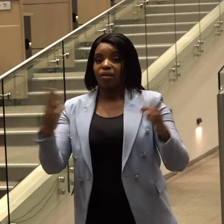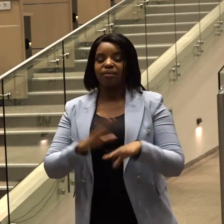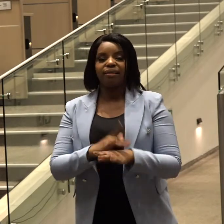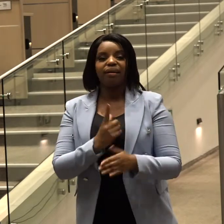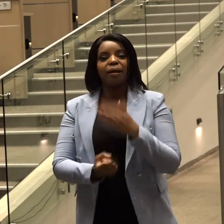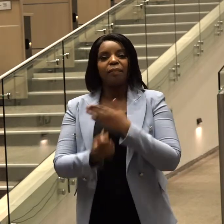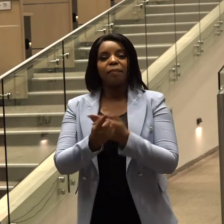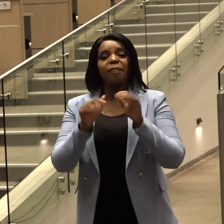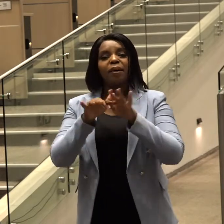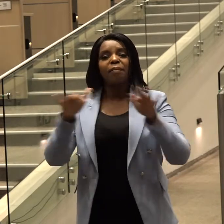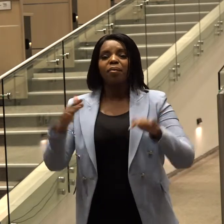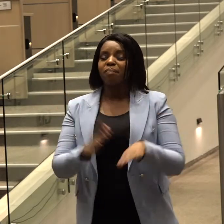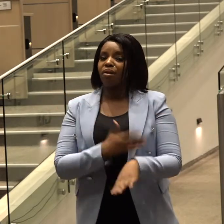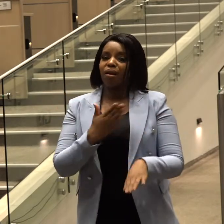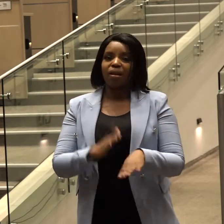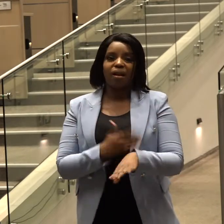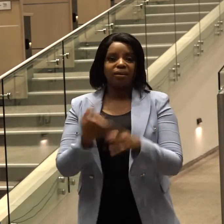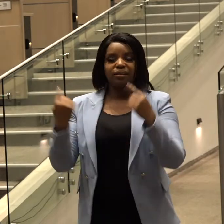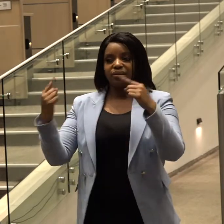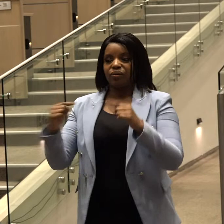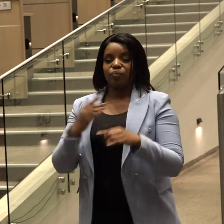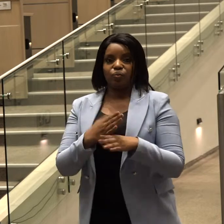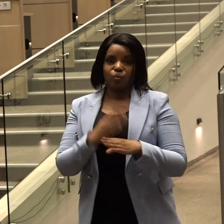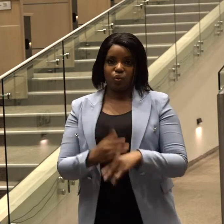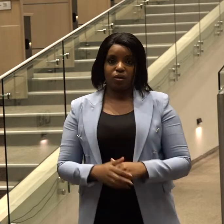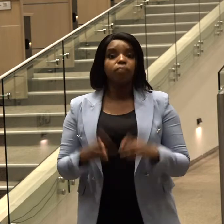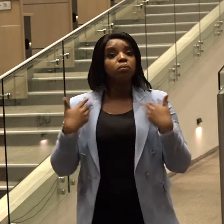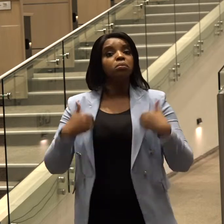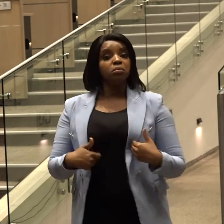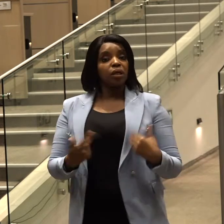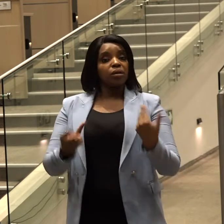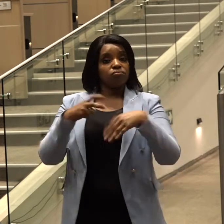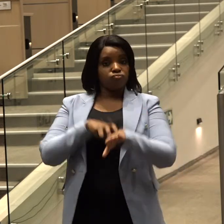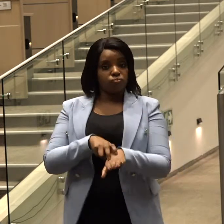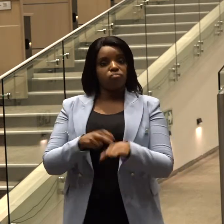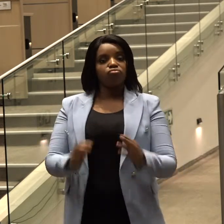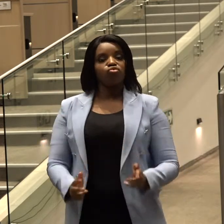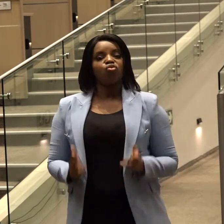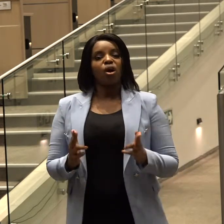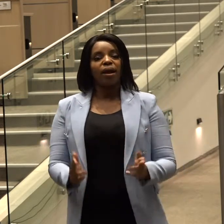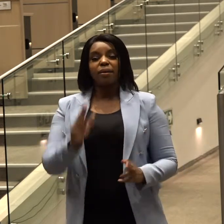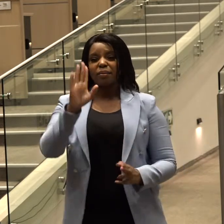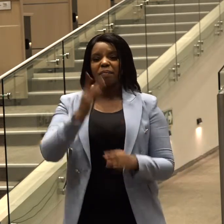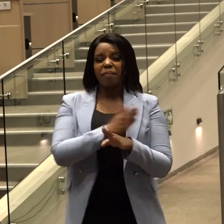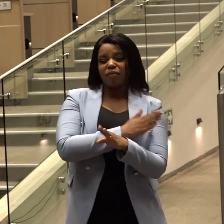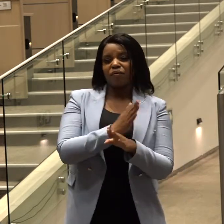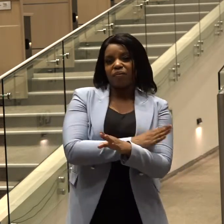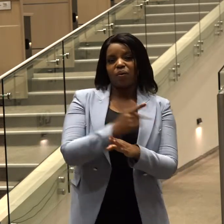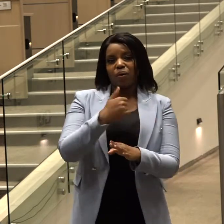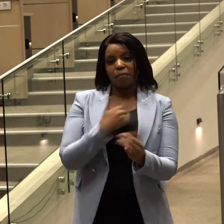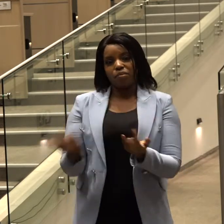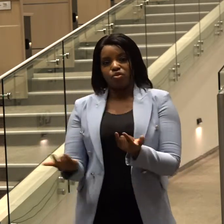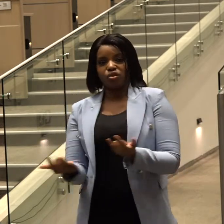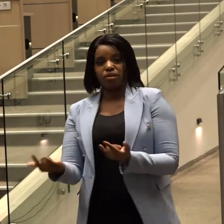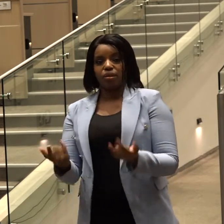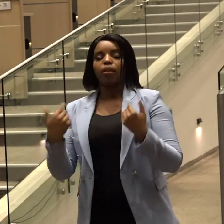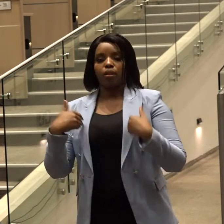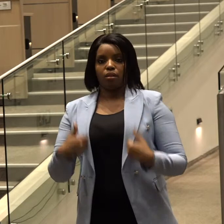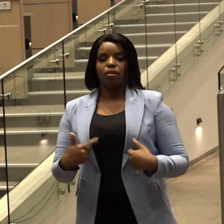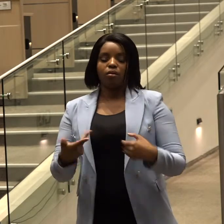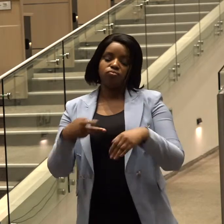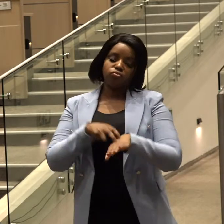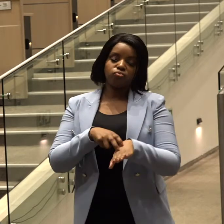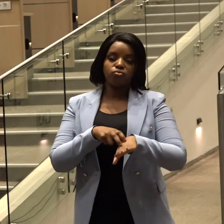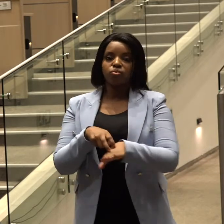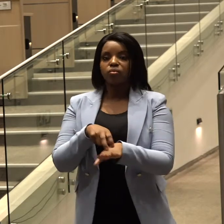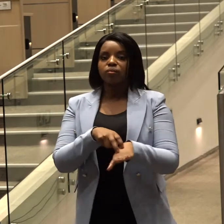get to work I use trains for a long time before I started selling I